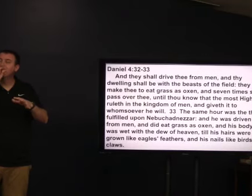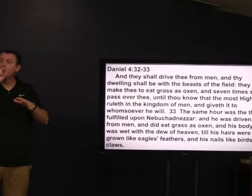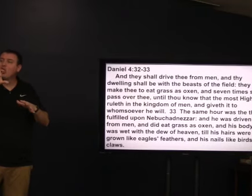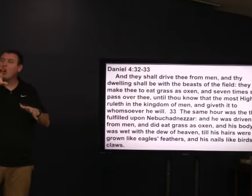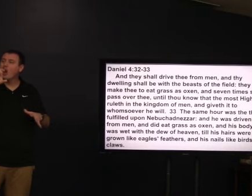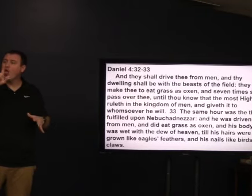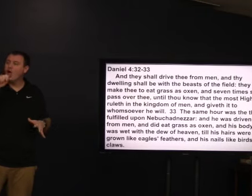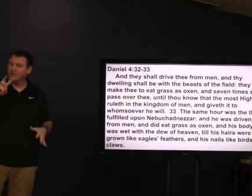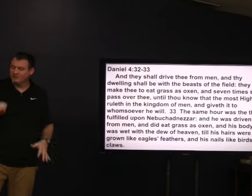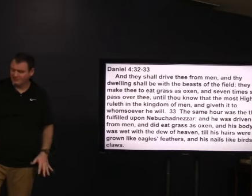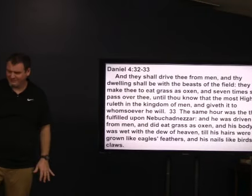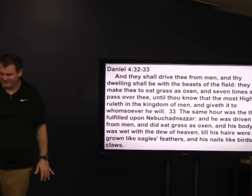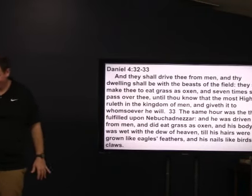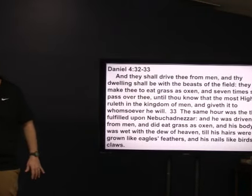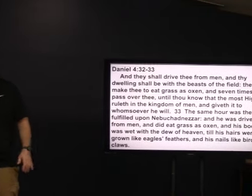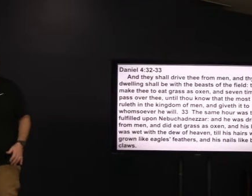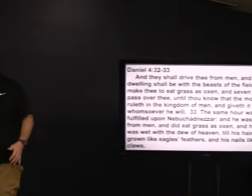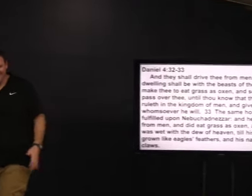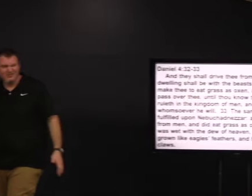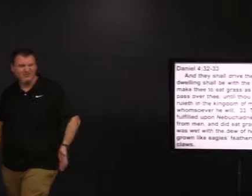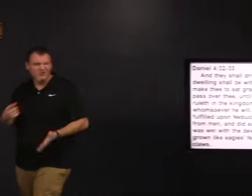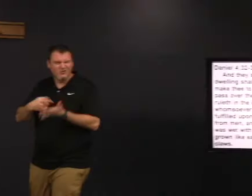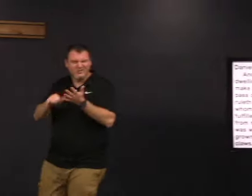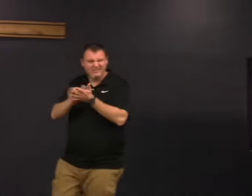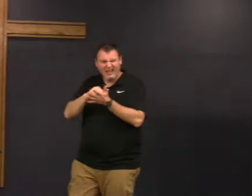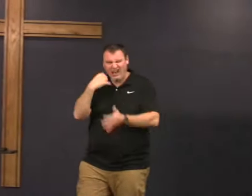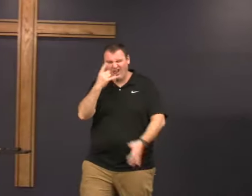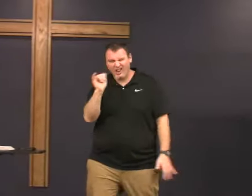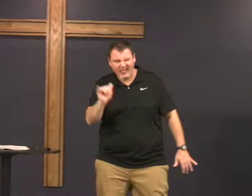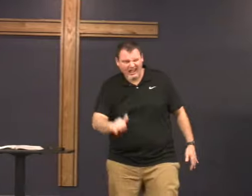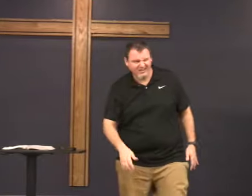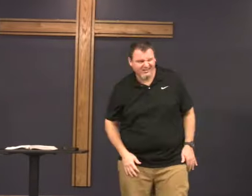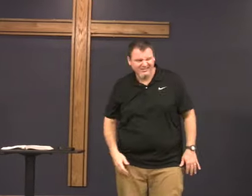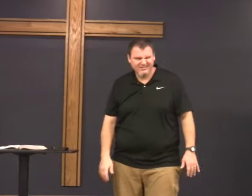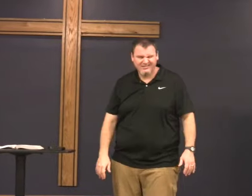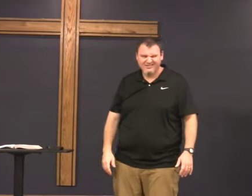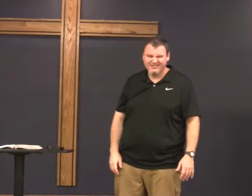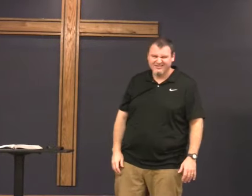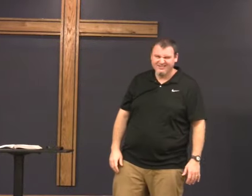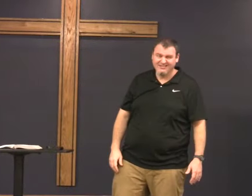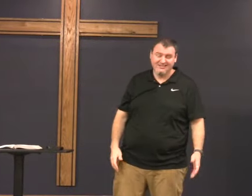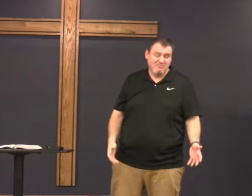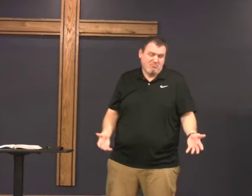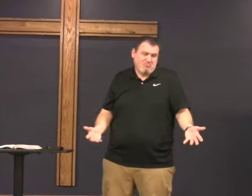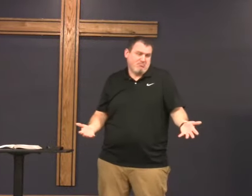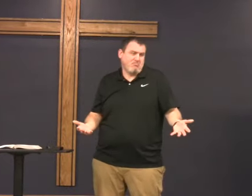eagle's feathers and his nails like birds' claws. What does that mean?